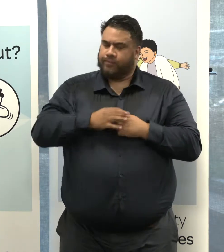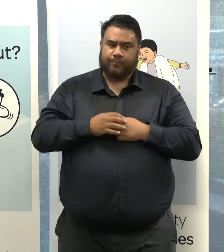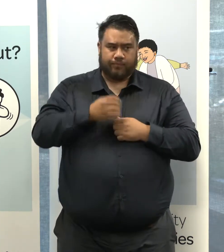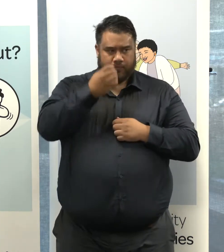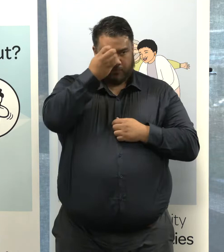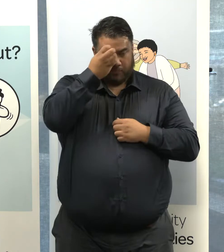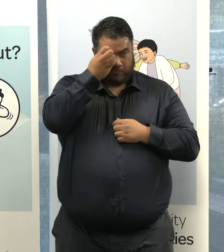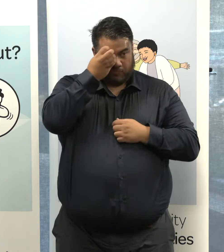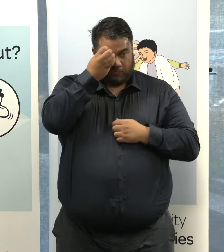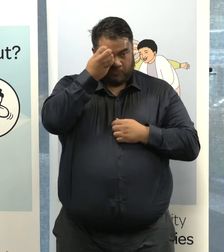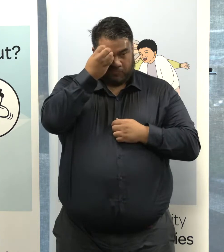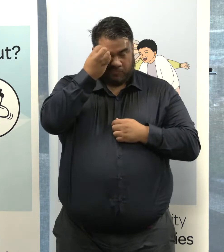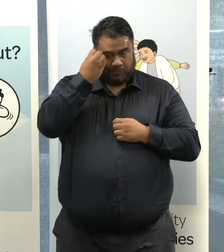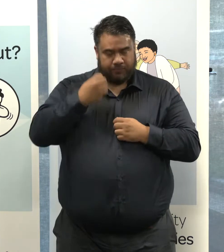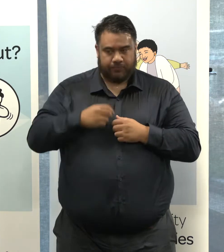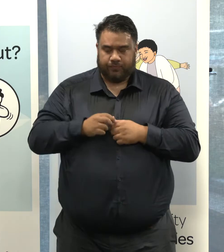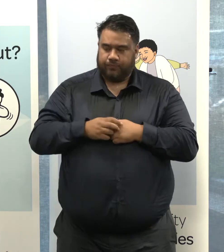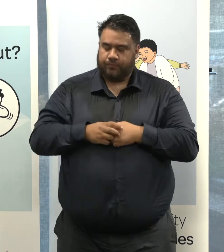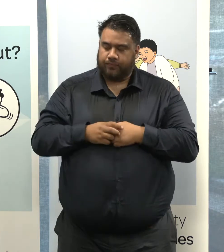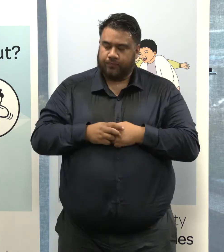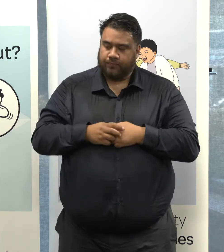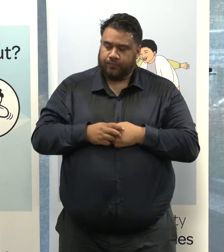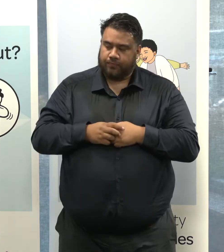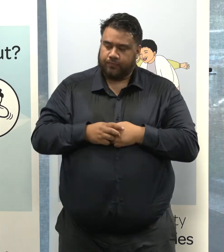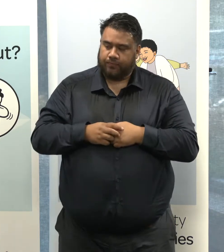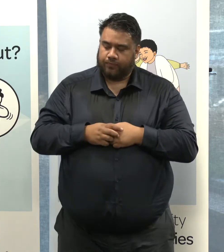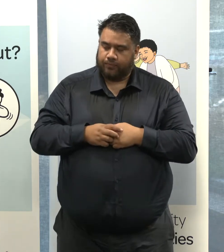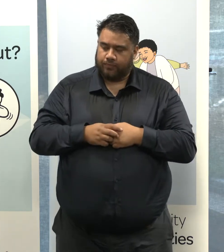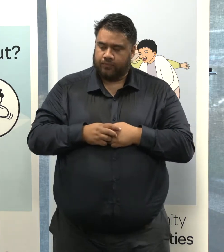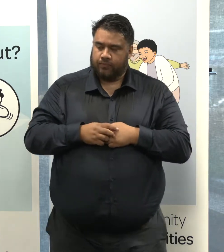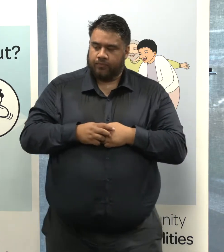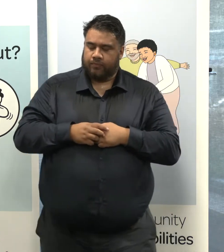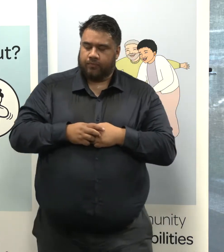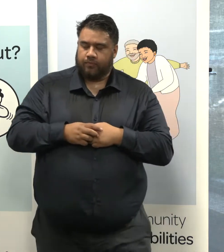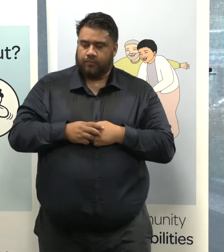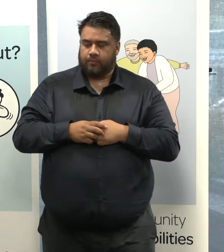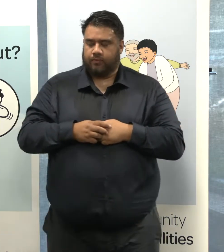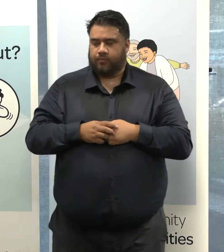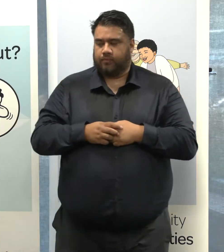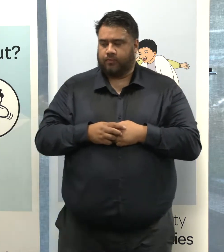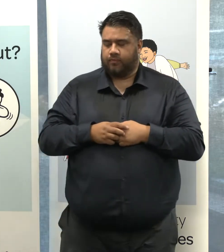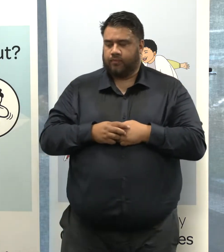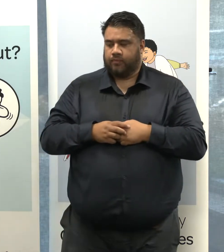that information here, and I'll just have a quick look in my report.